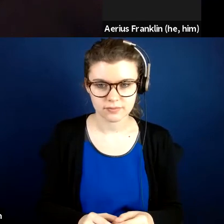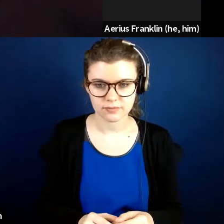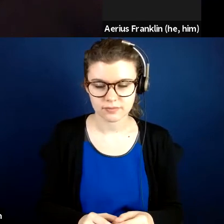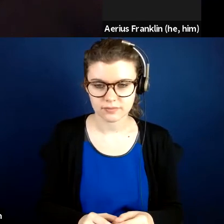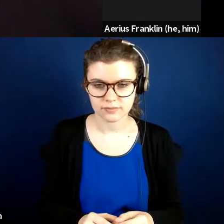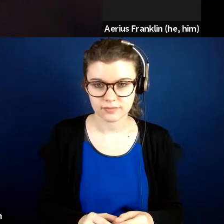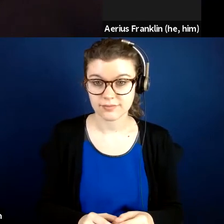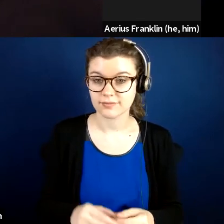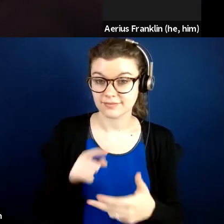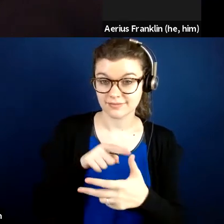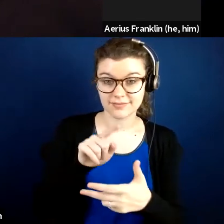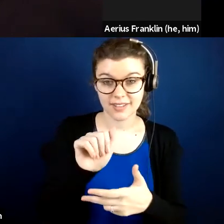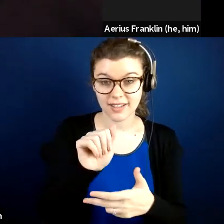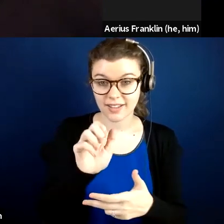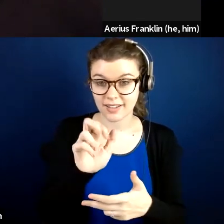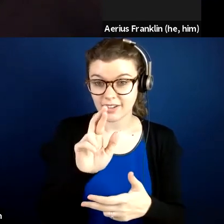Arius,